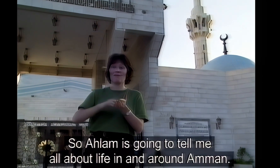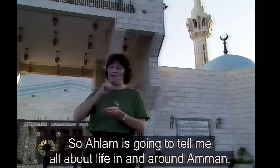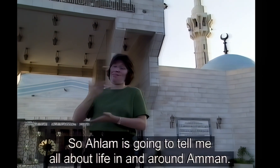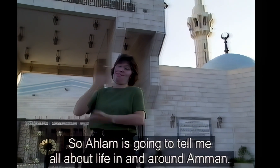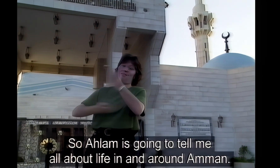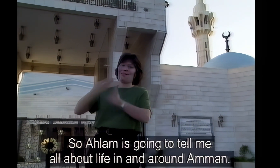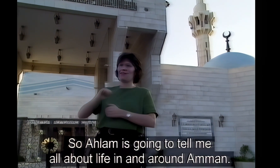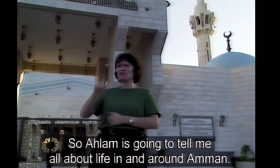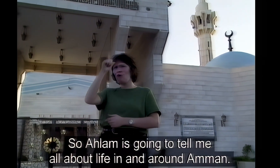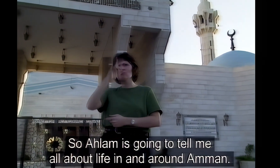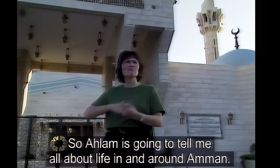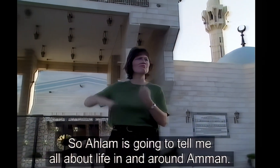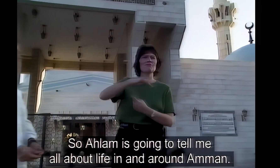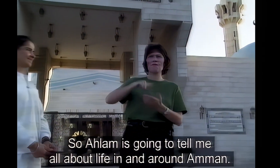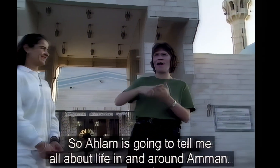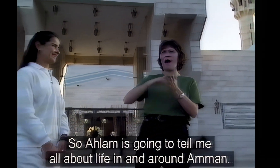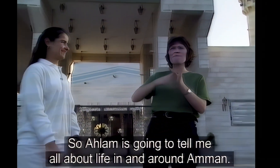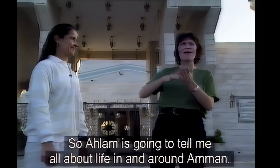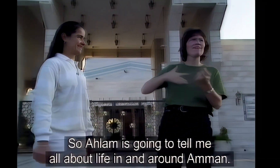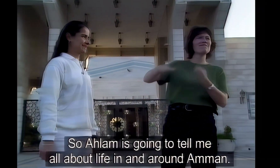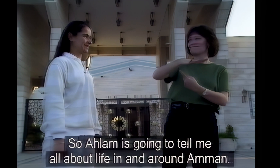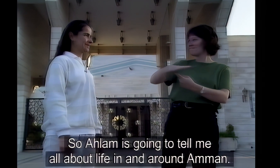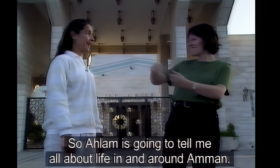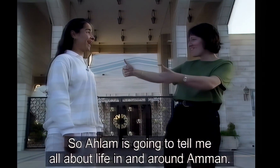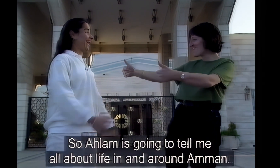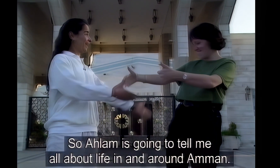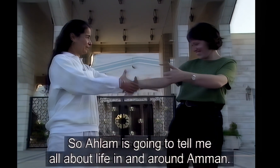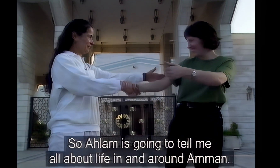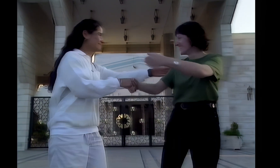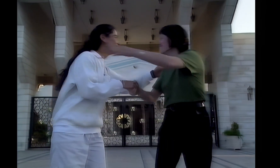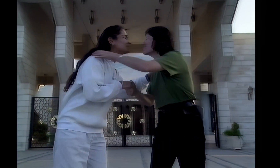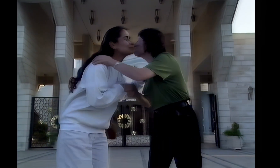Ahlam, who's going to tell me all about life in and around Amman.